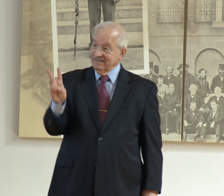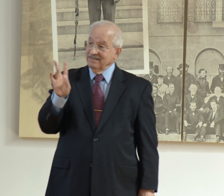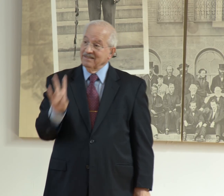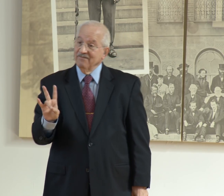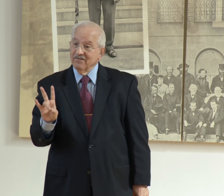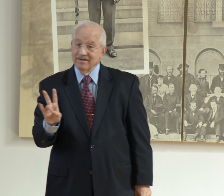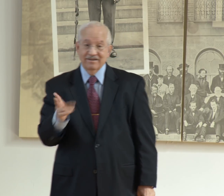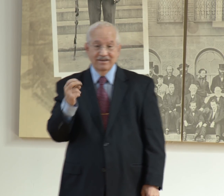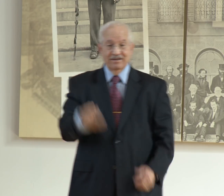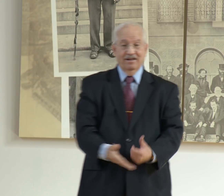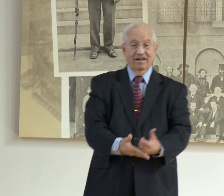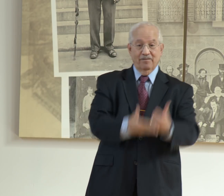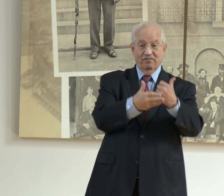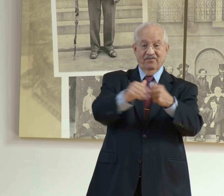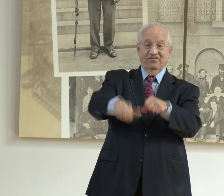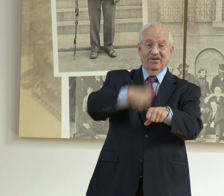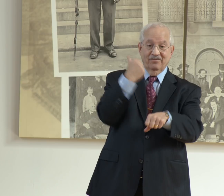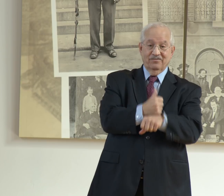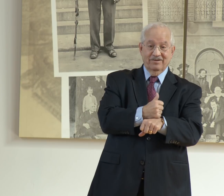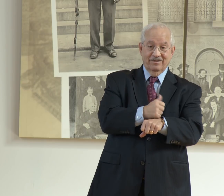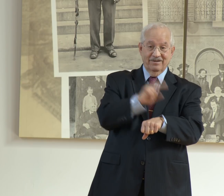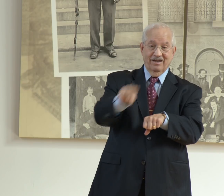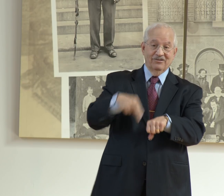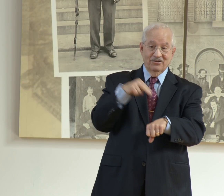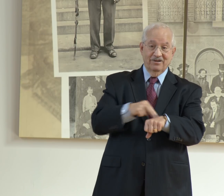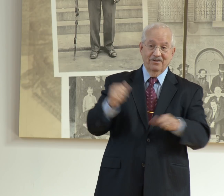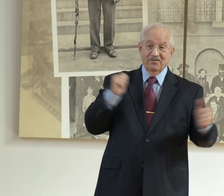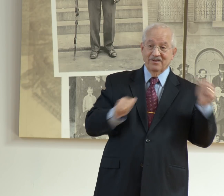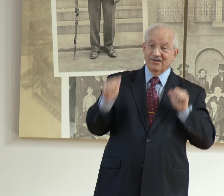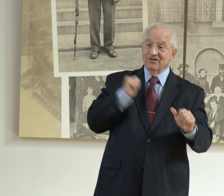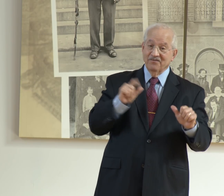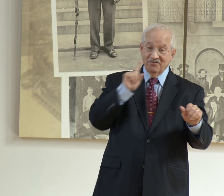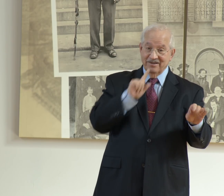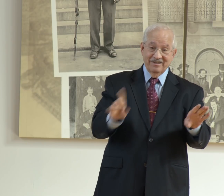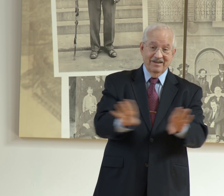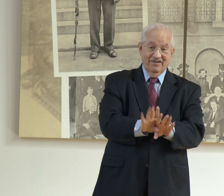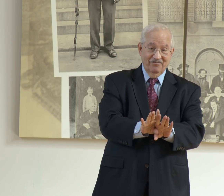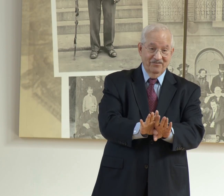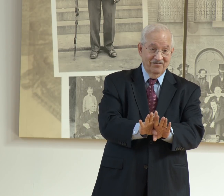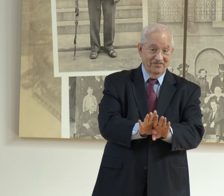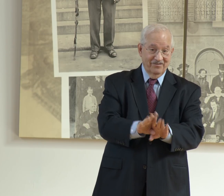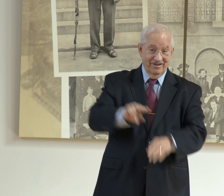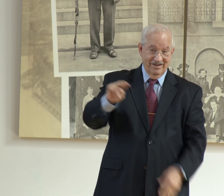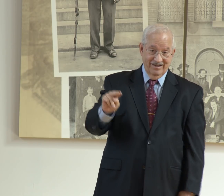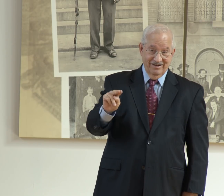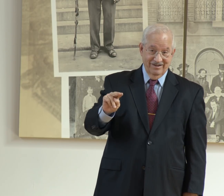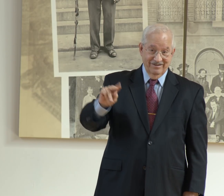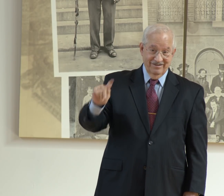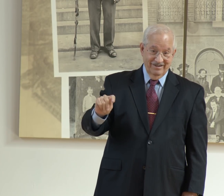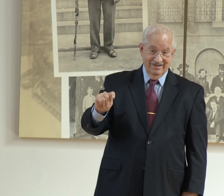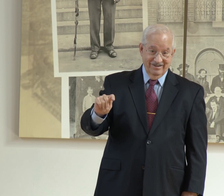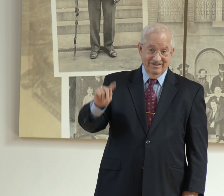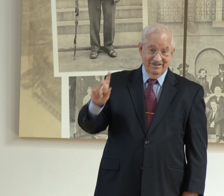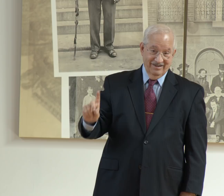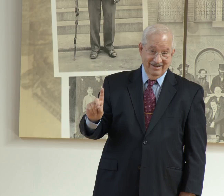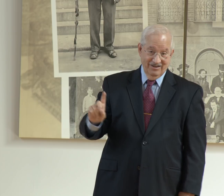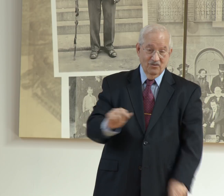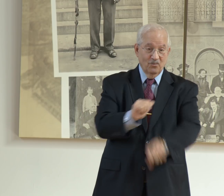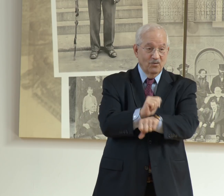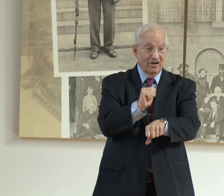In 1967, Bernard Bragg helped to found the National Theater of